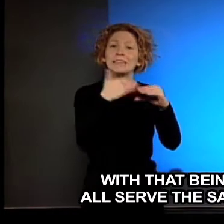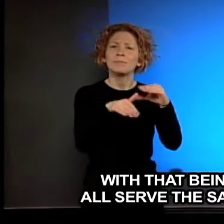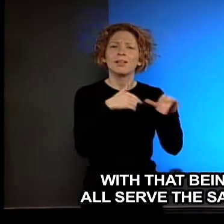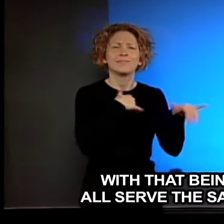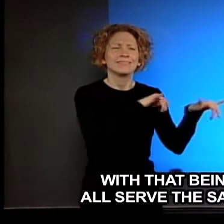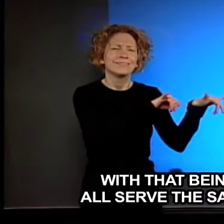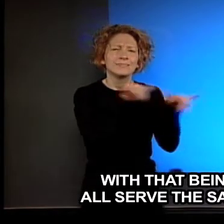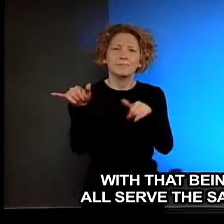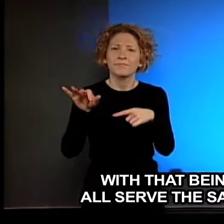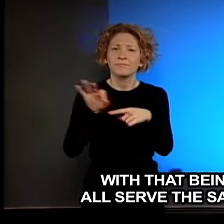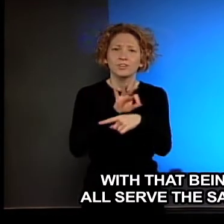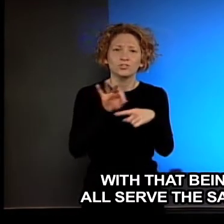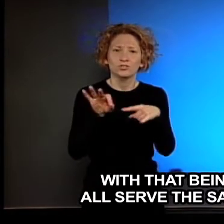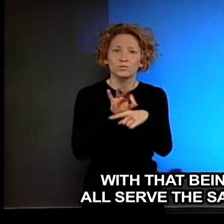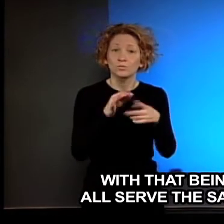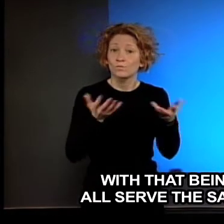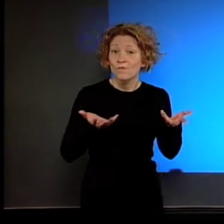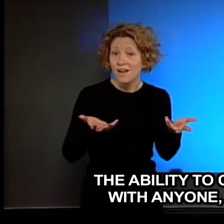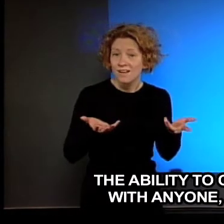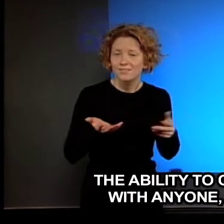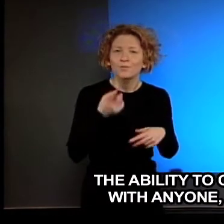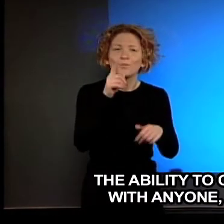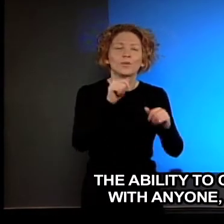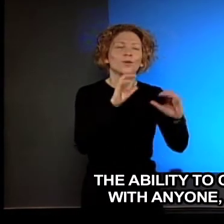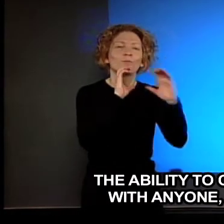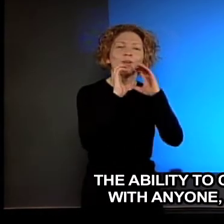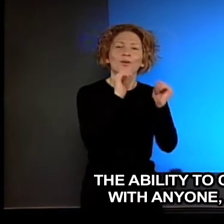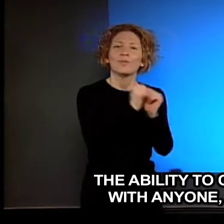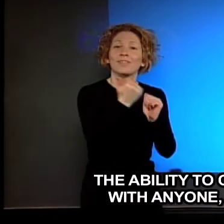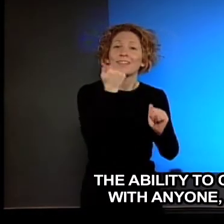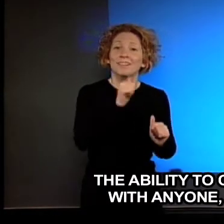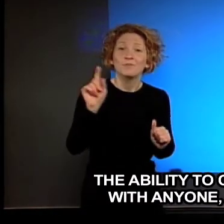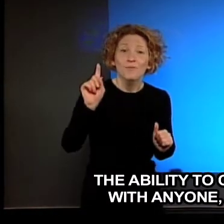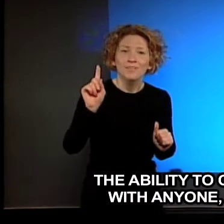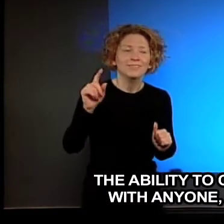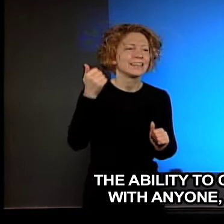they all serve the same function, the ability to communicate with anyone, anywhere.